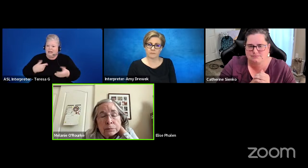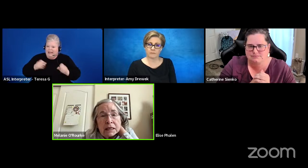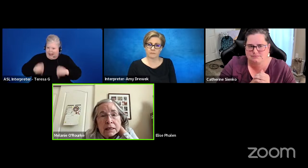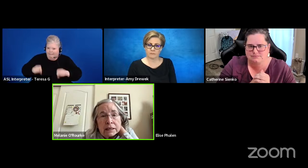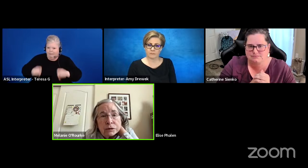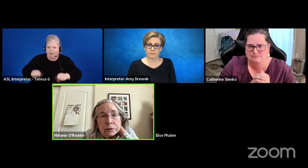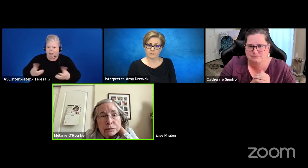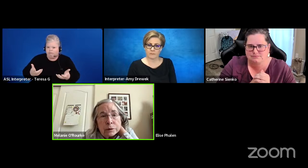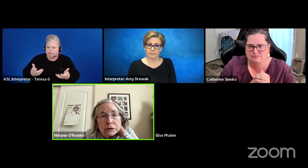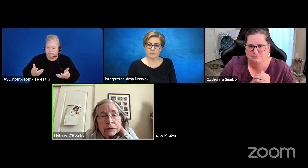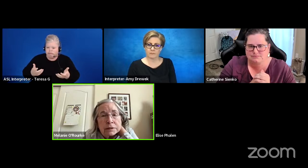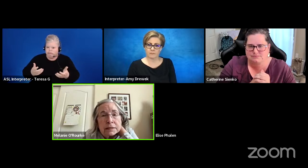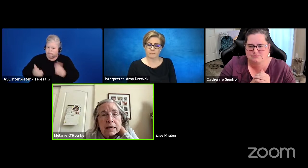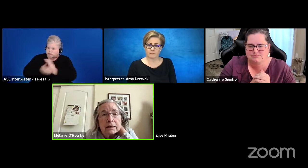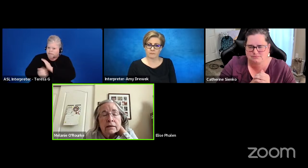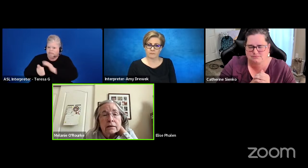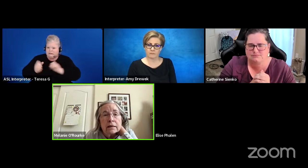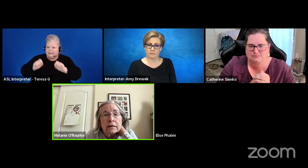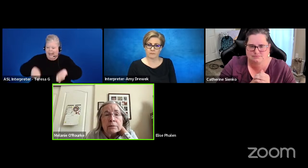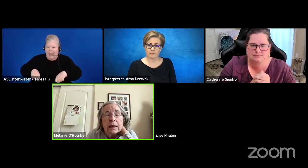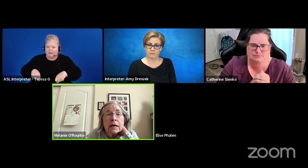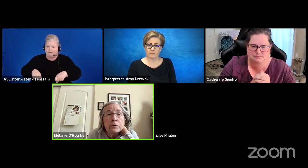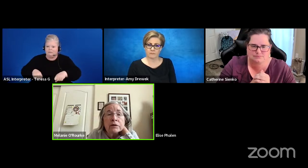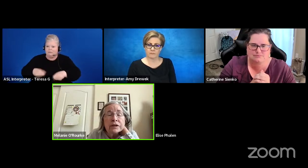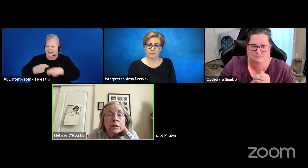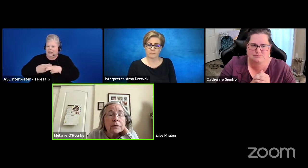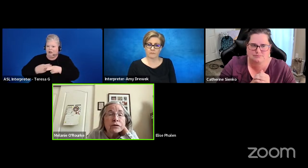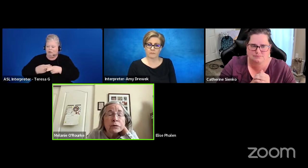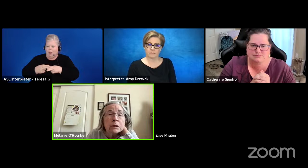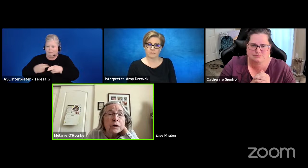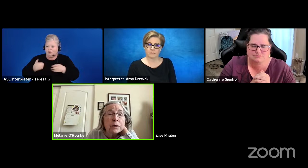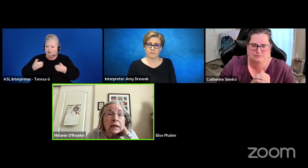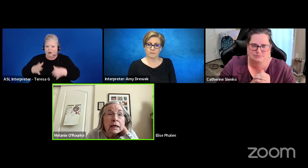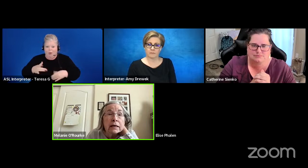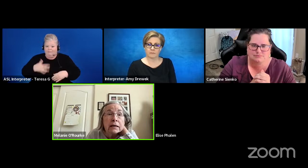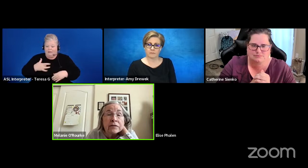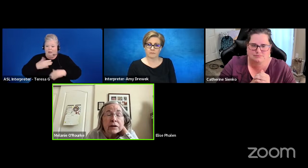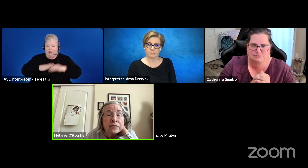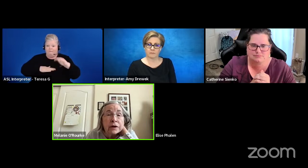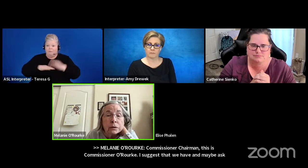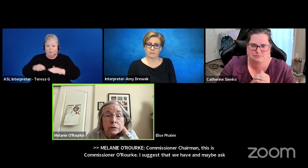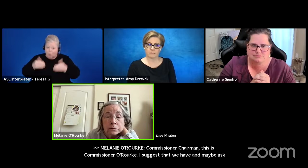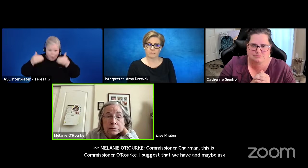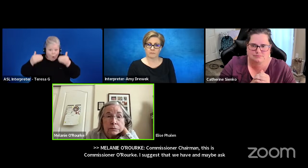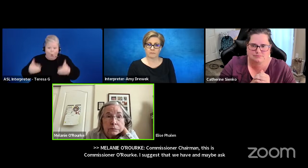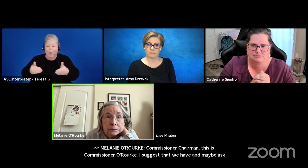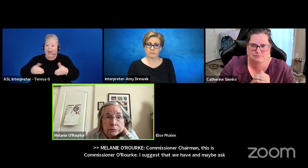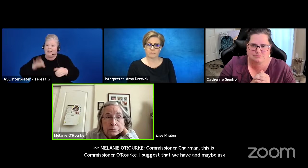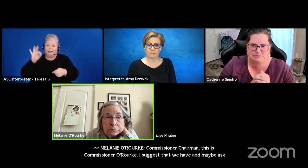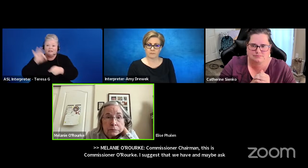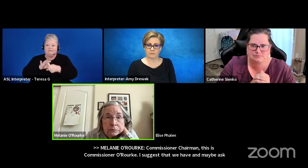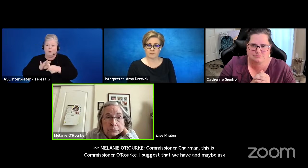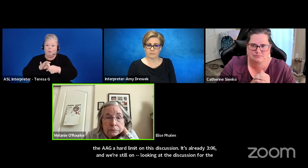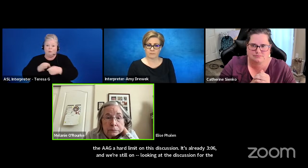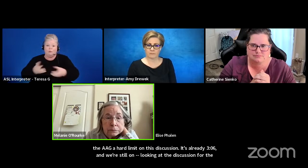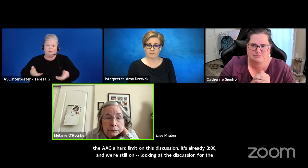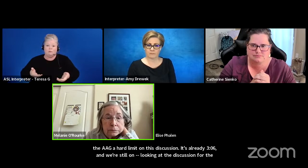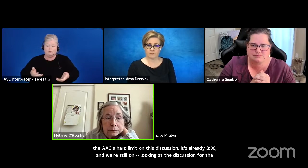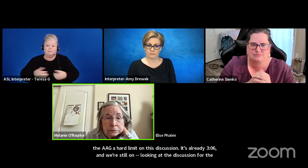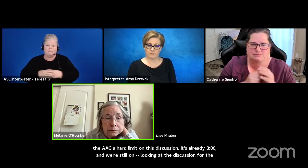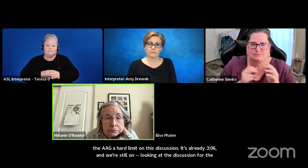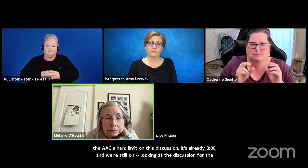capable to be interim directors, and I would feel comfortable going ahead and having a vote.